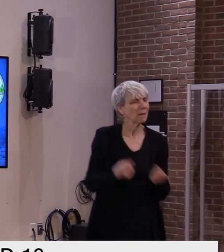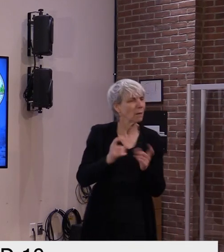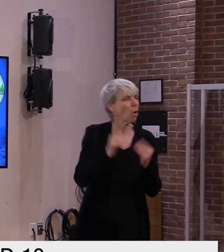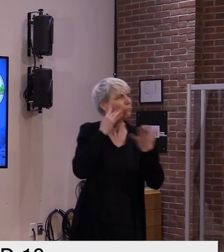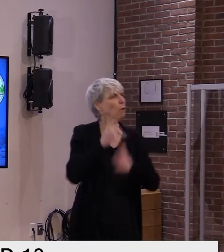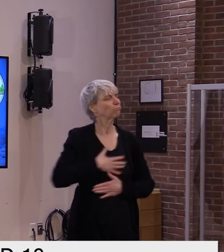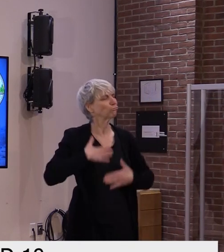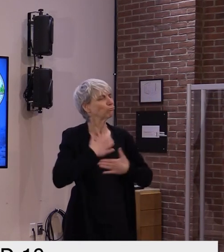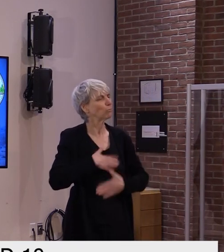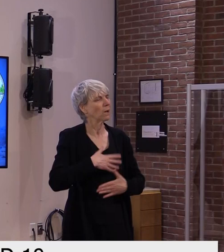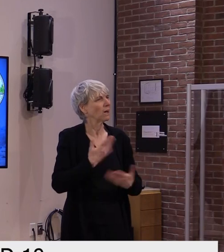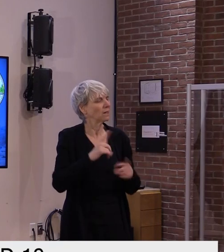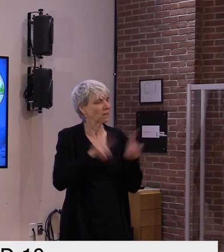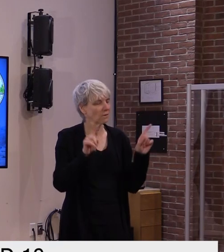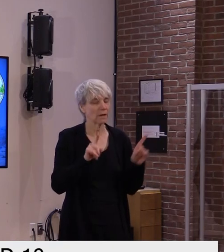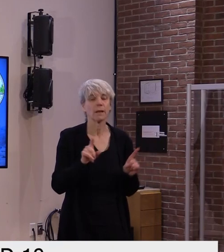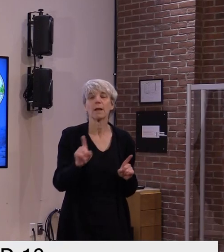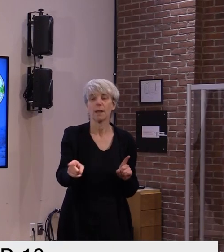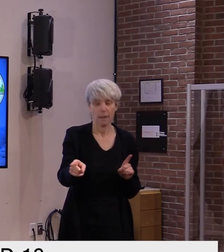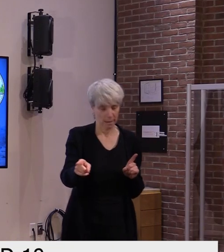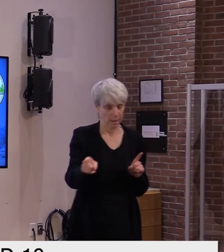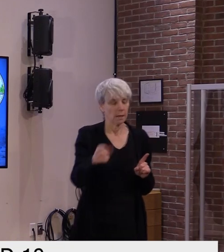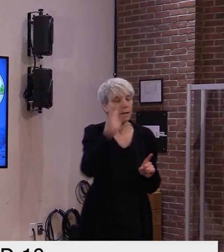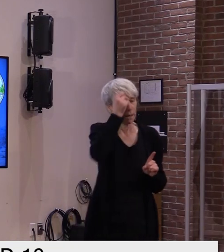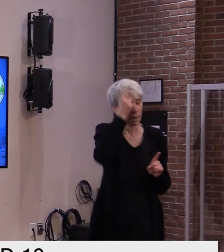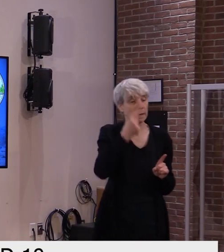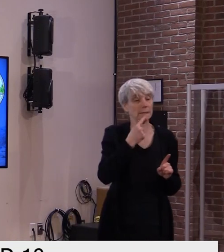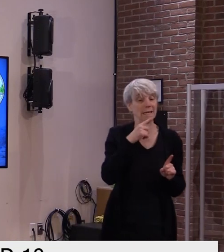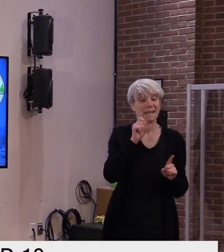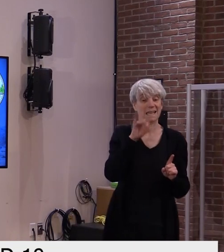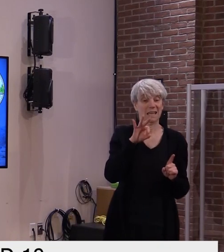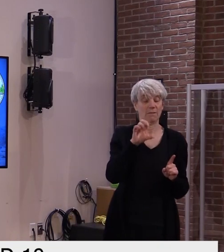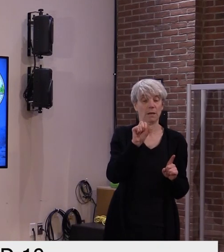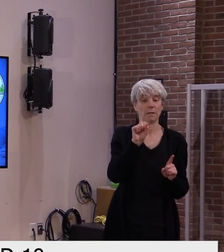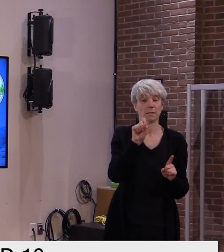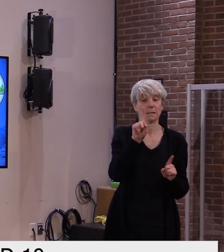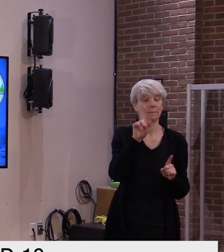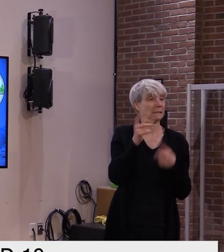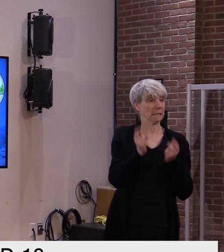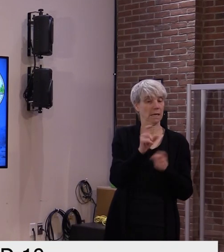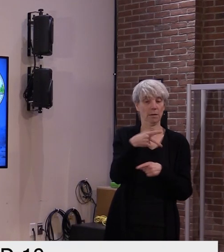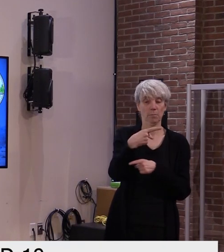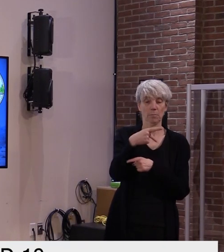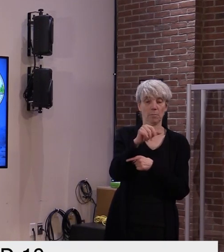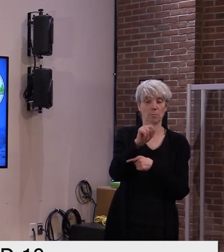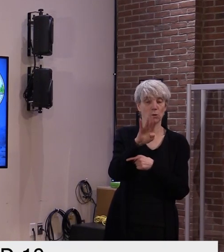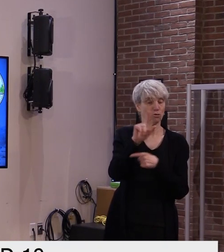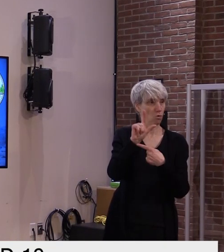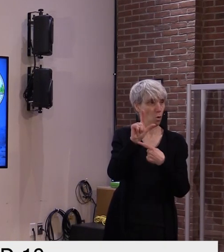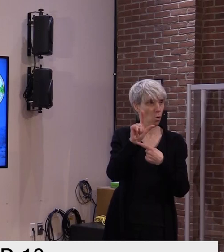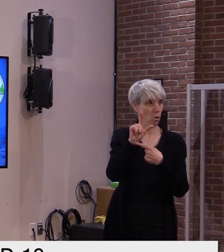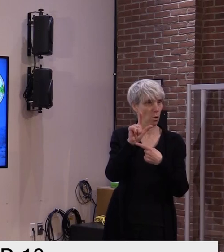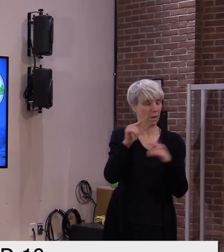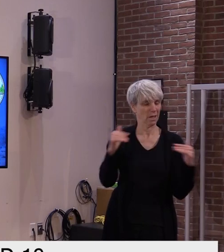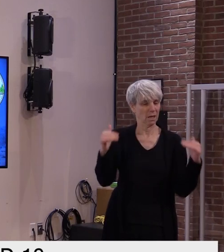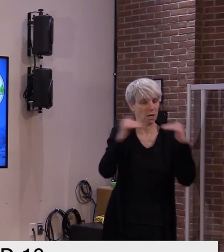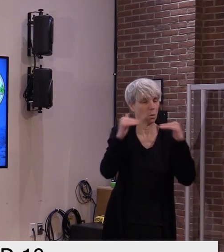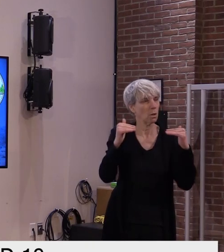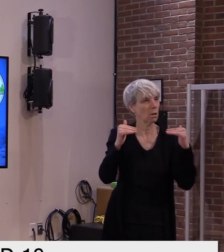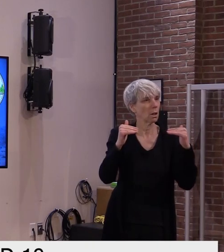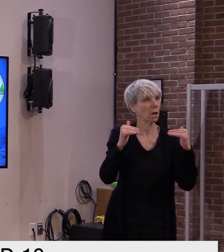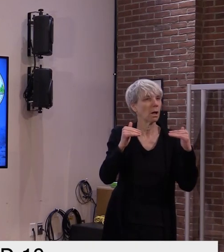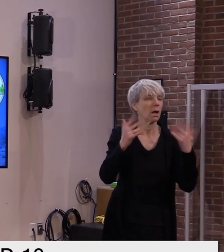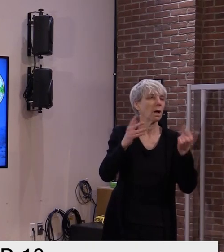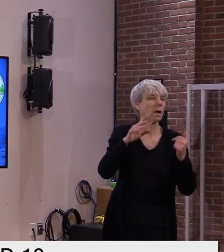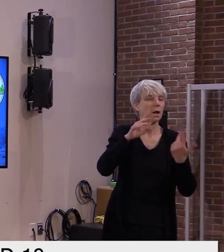medical personnel that fell under the category of EMS